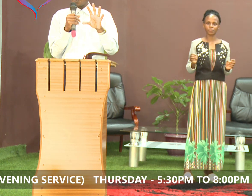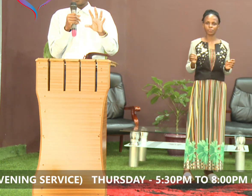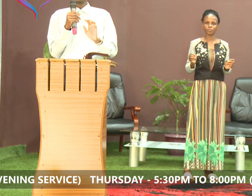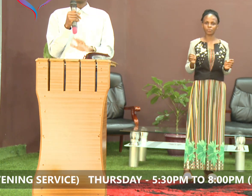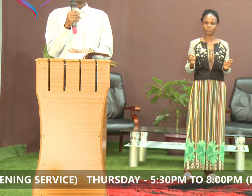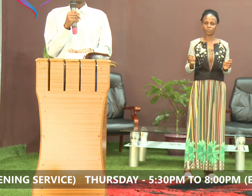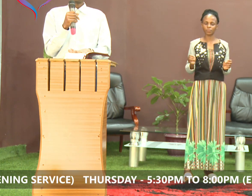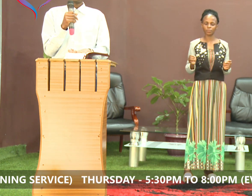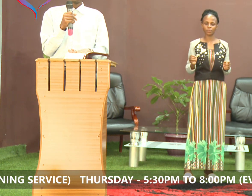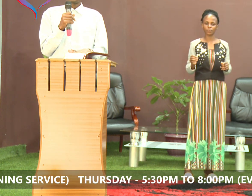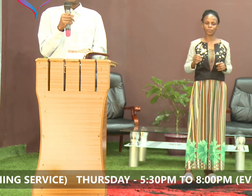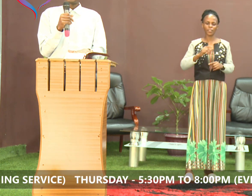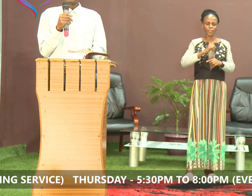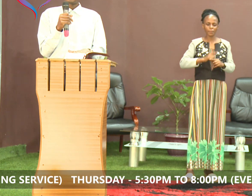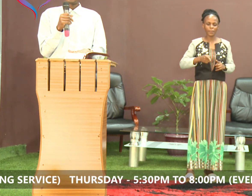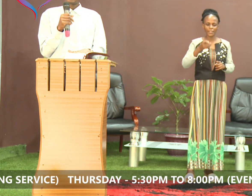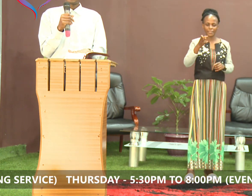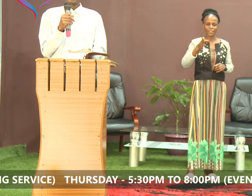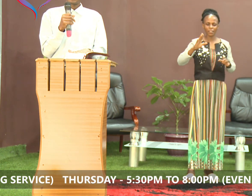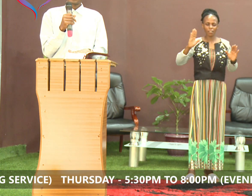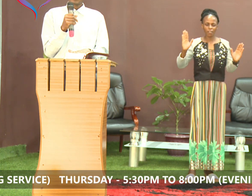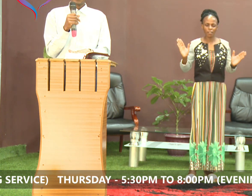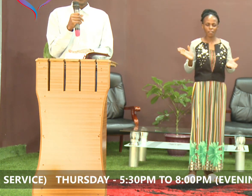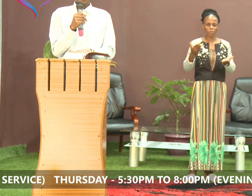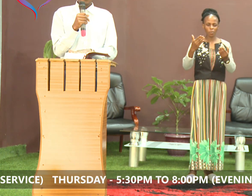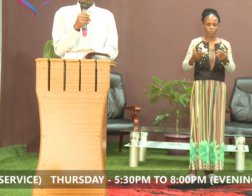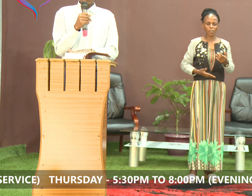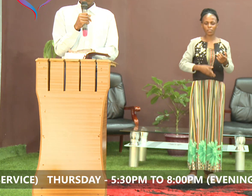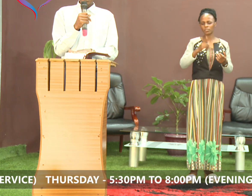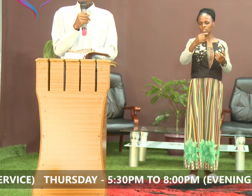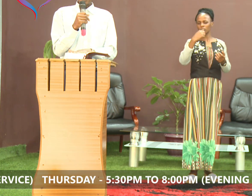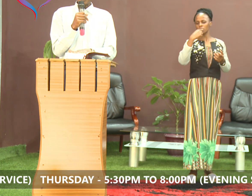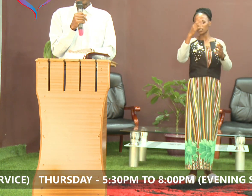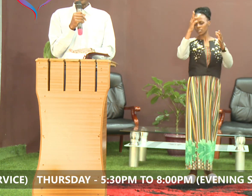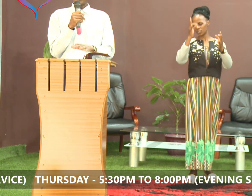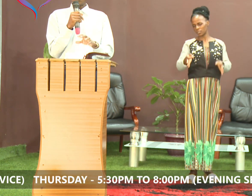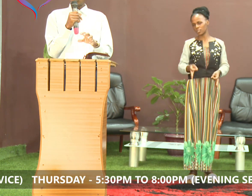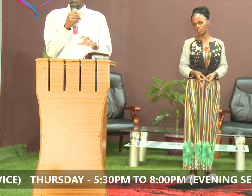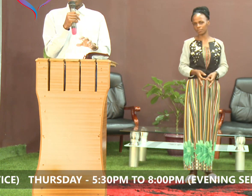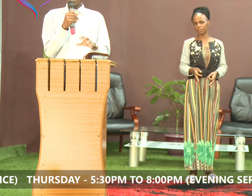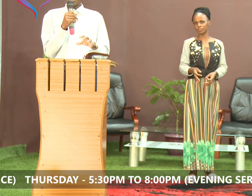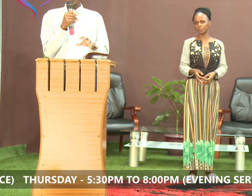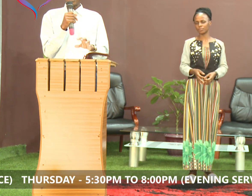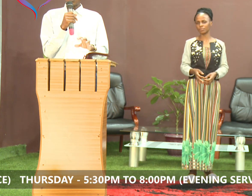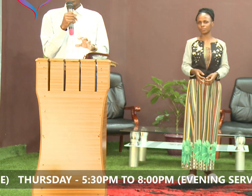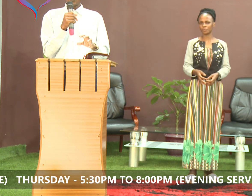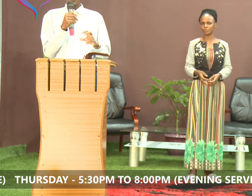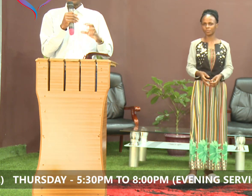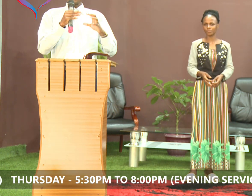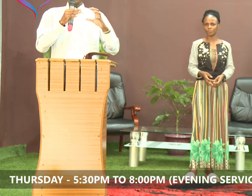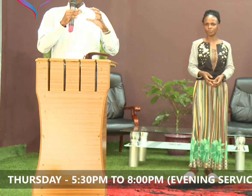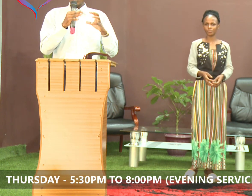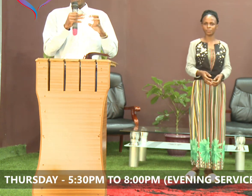bulabye oba. But there is the paraverbal. How have you said it? Then nakino ekyokuna, I mean